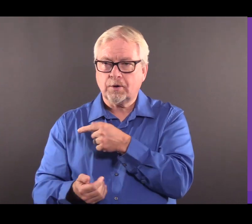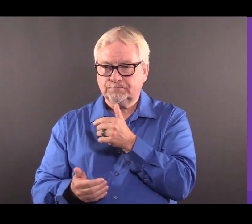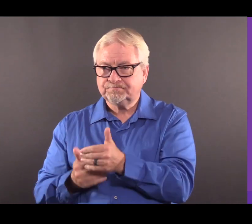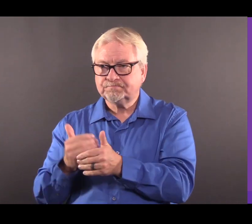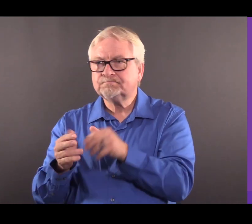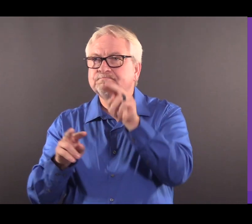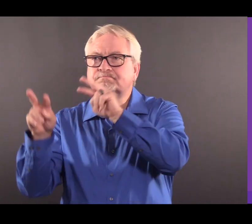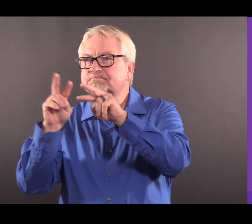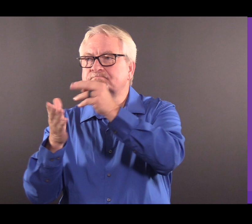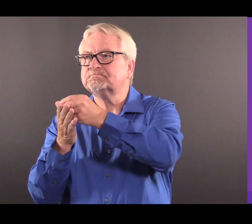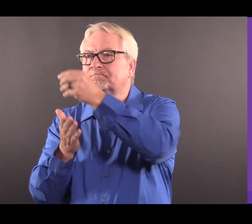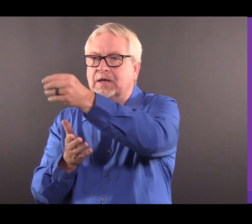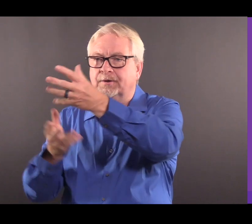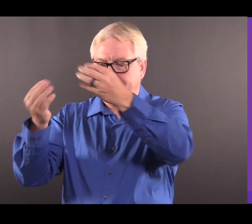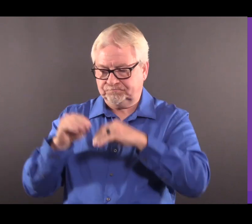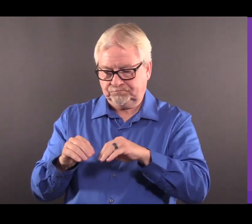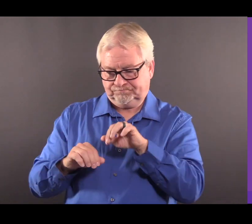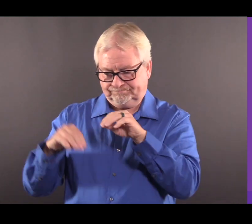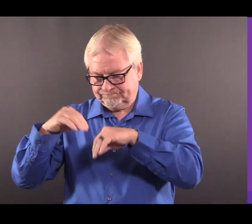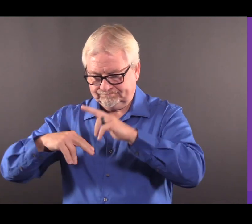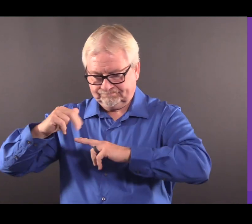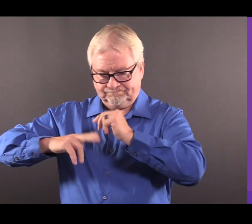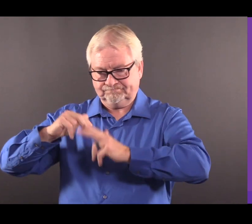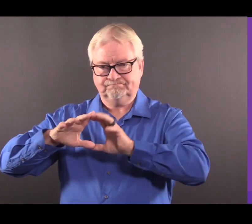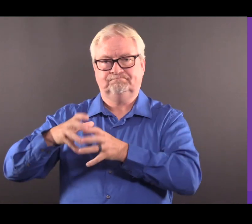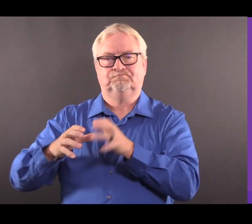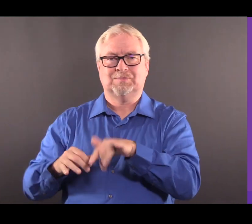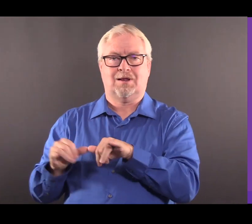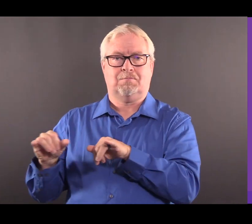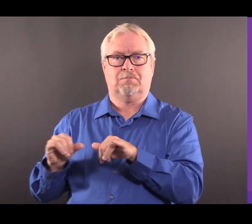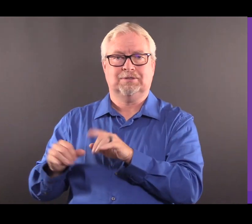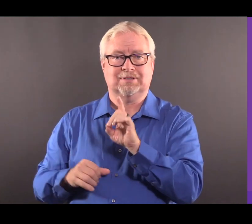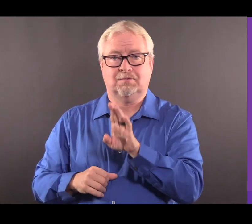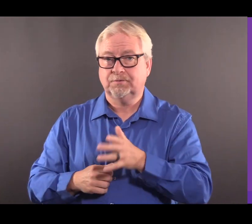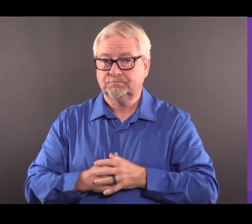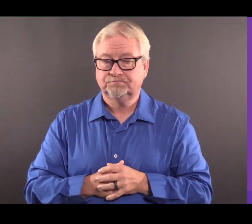support acquisition and development of a comparable database.